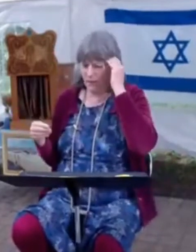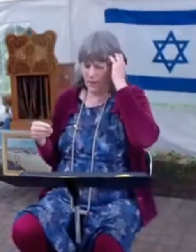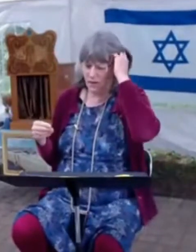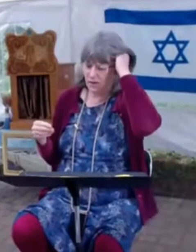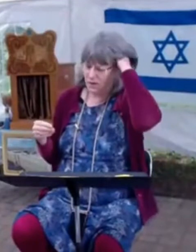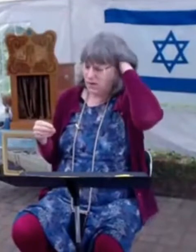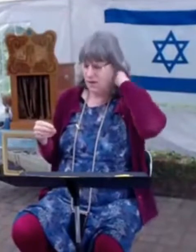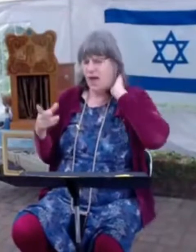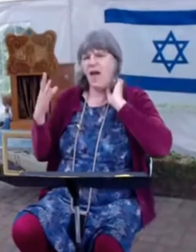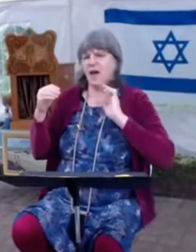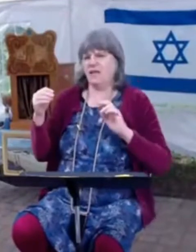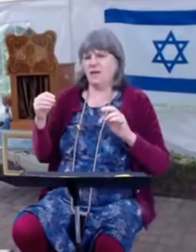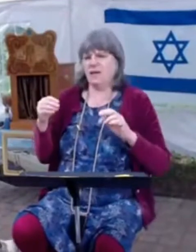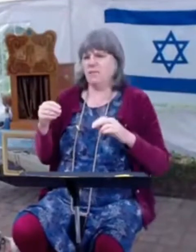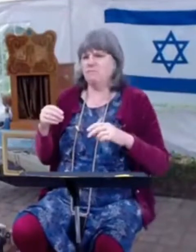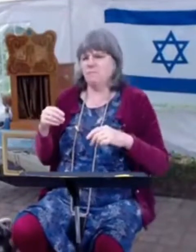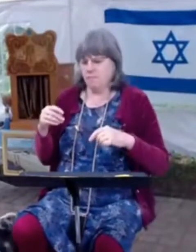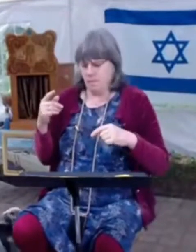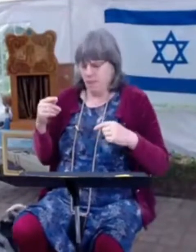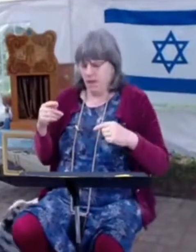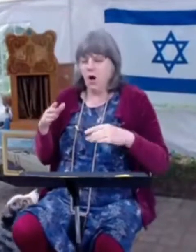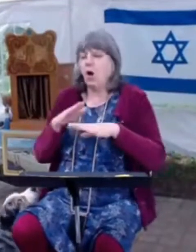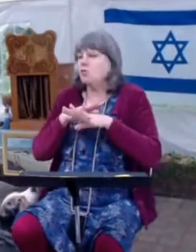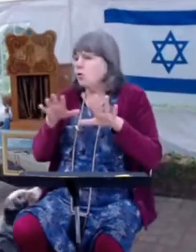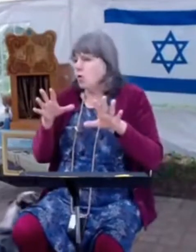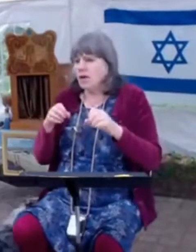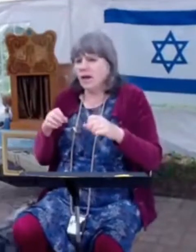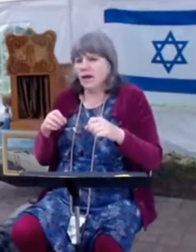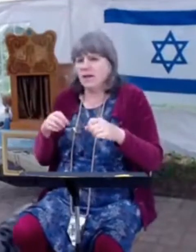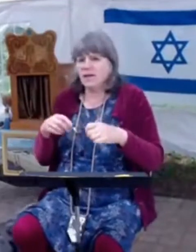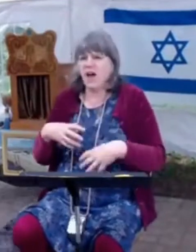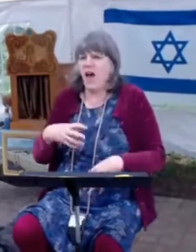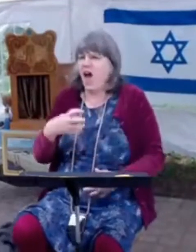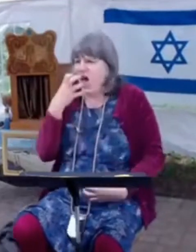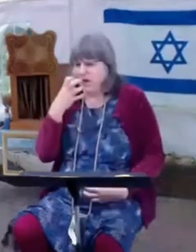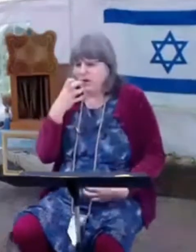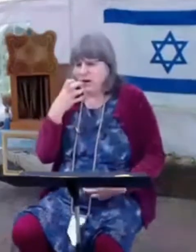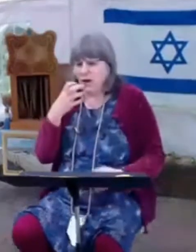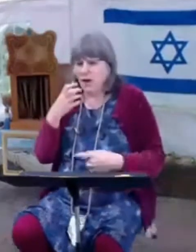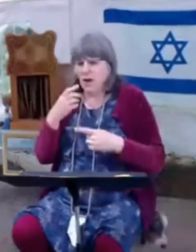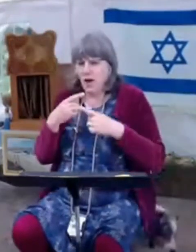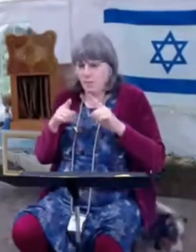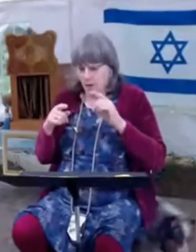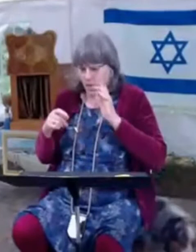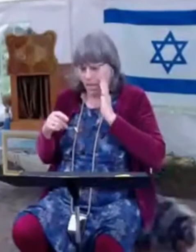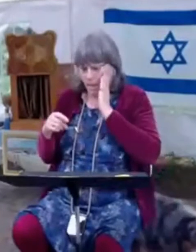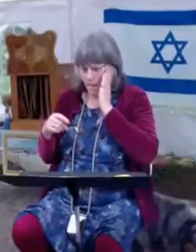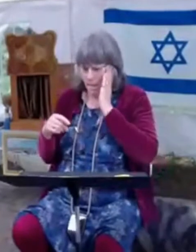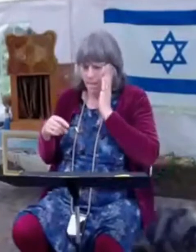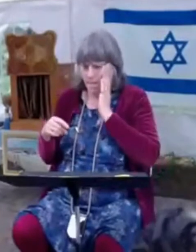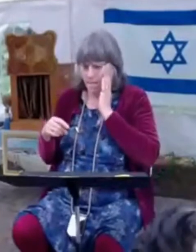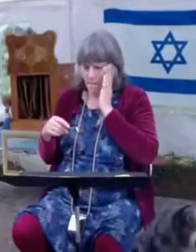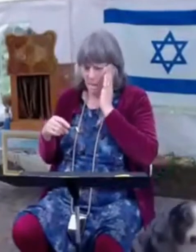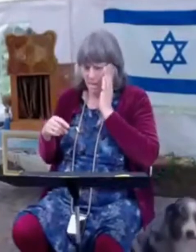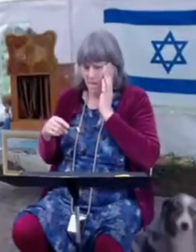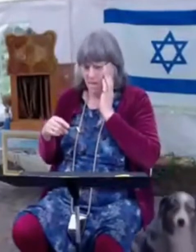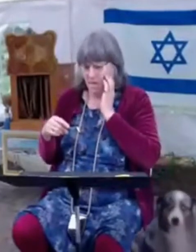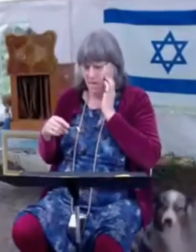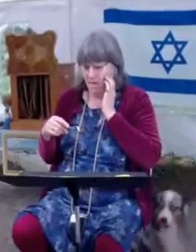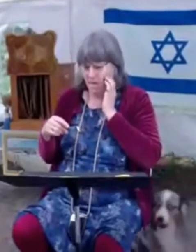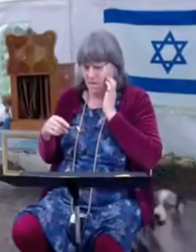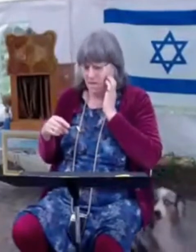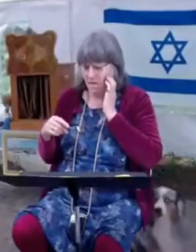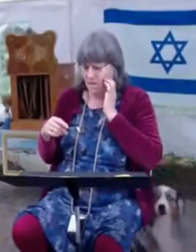Do more than resist getting angry against the oppressing Romans, the secular Herodians, elitist Sadducees,